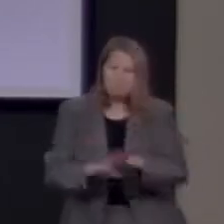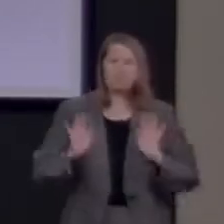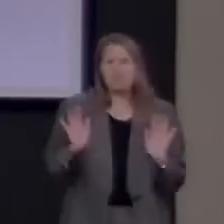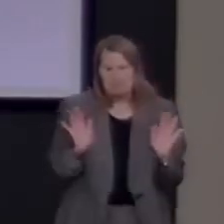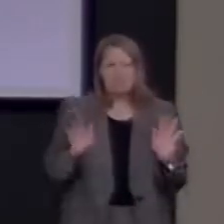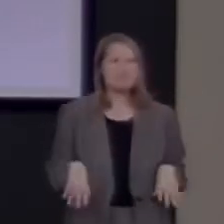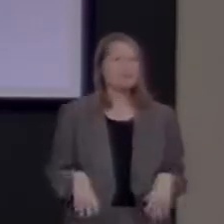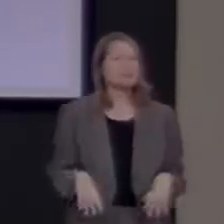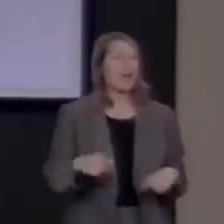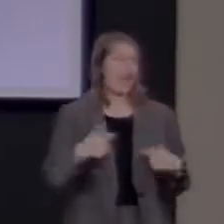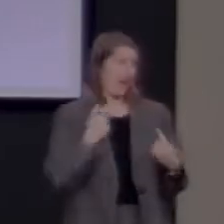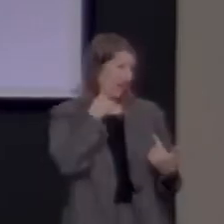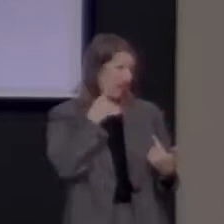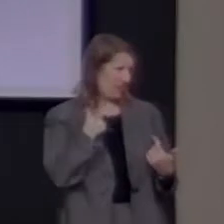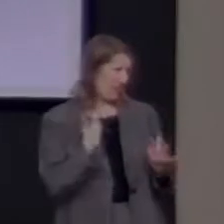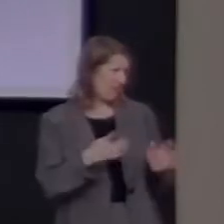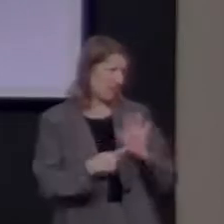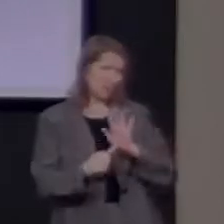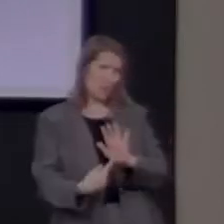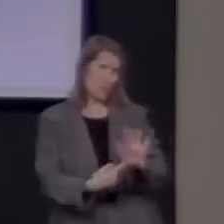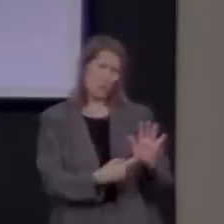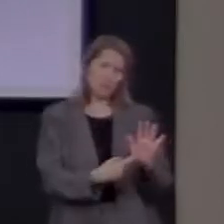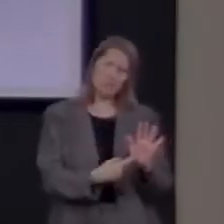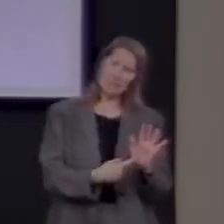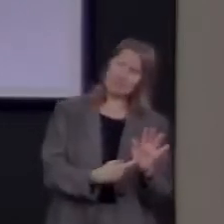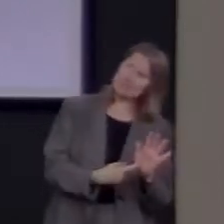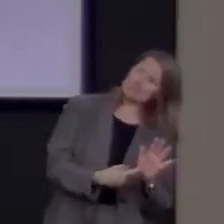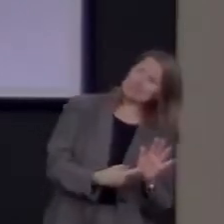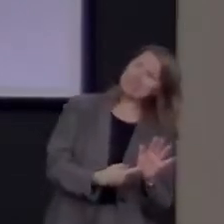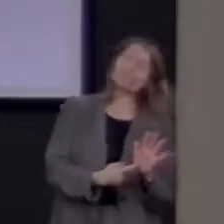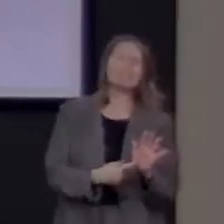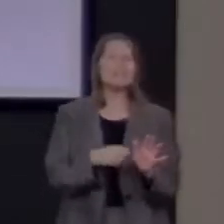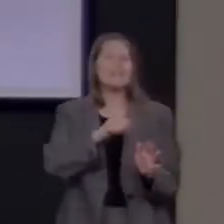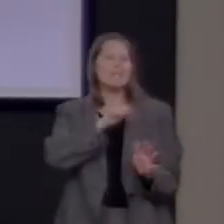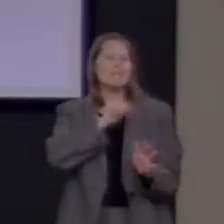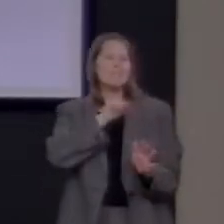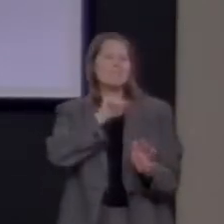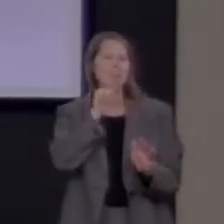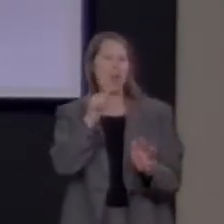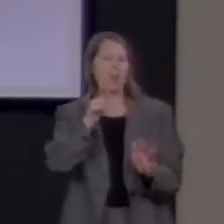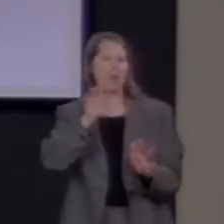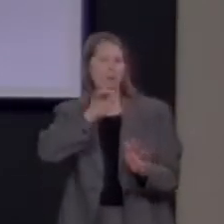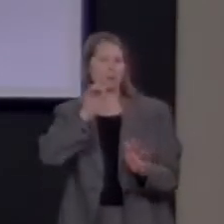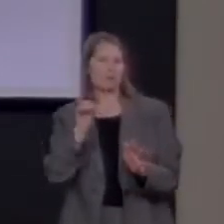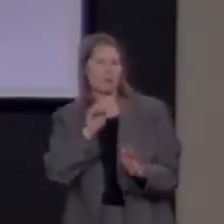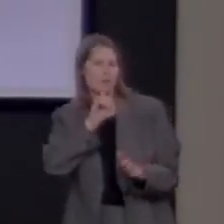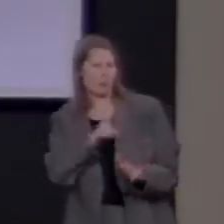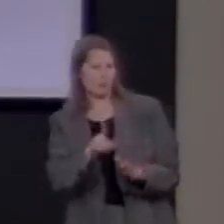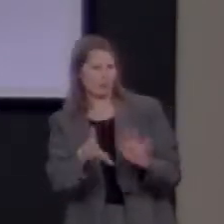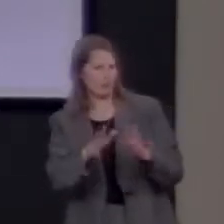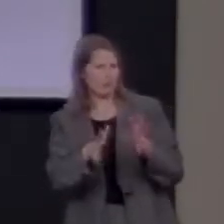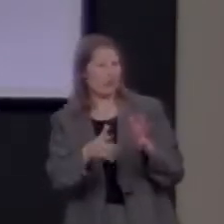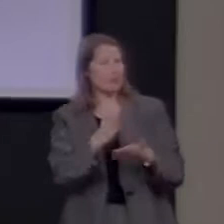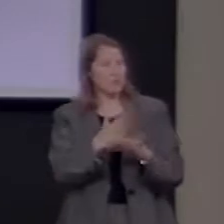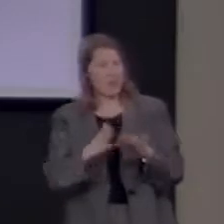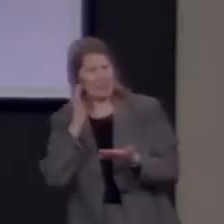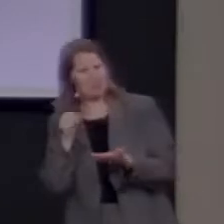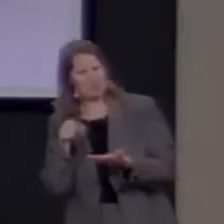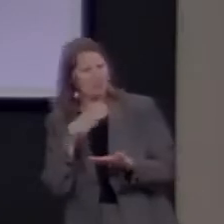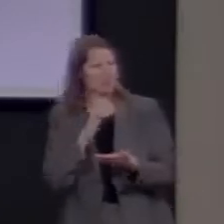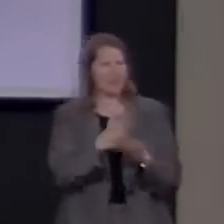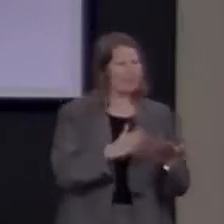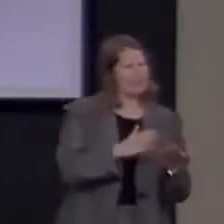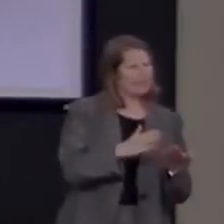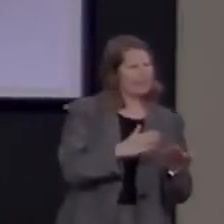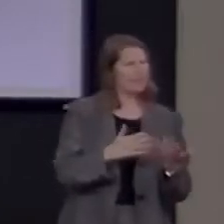evidence I've demonstrated to you today is at the very least inconsistent with that hypothesis. At both the behavioral and the symbolic representations are different.